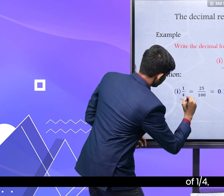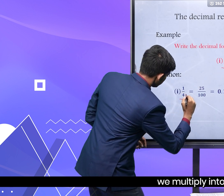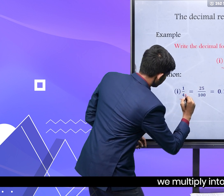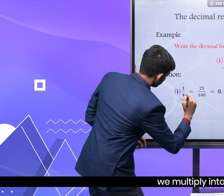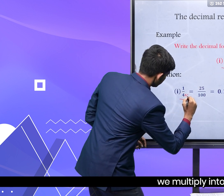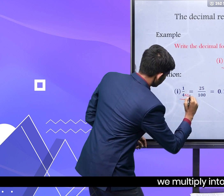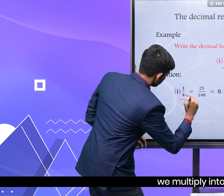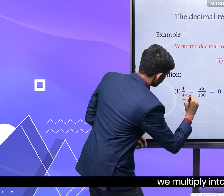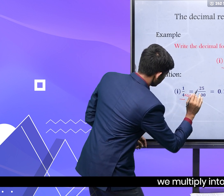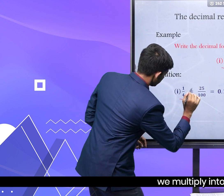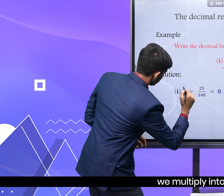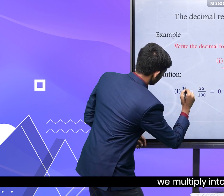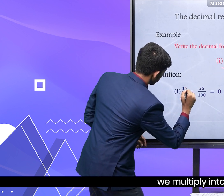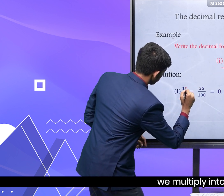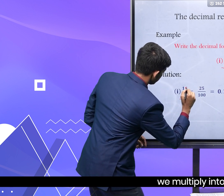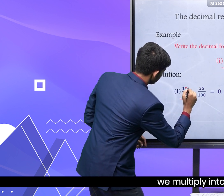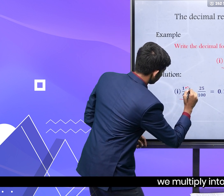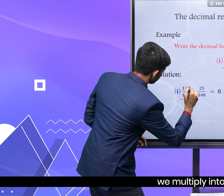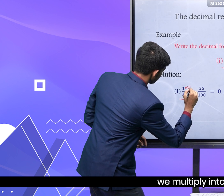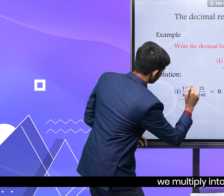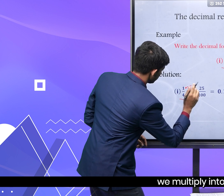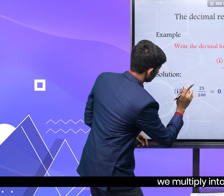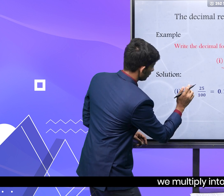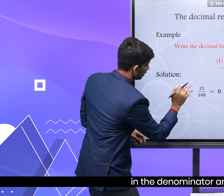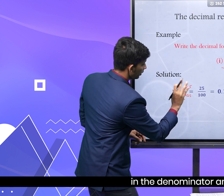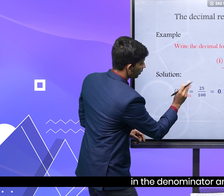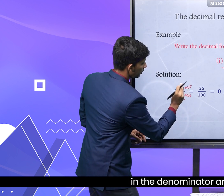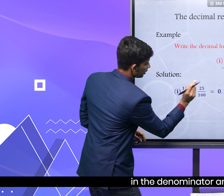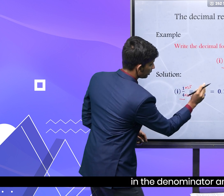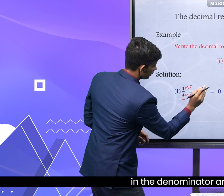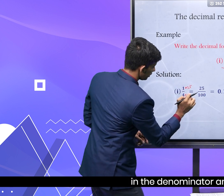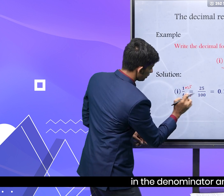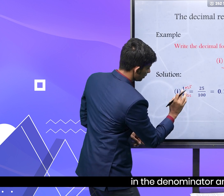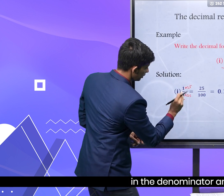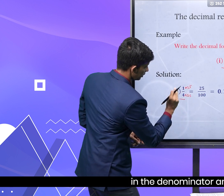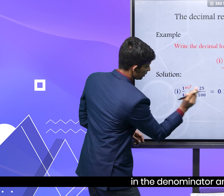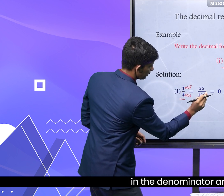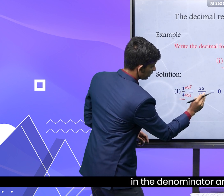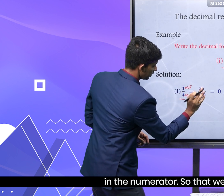we multiply into 25 in the denominator and into 25,